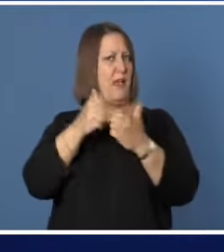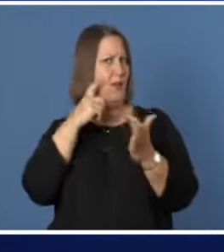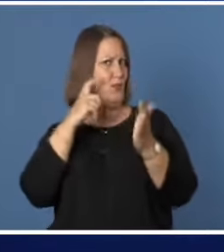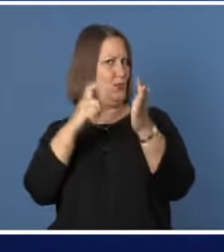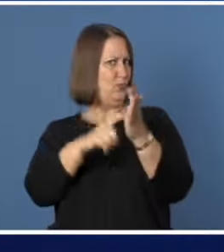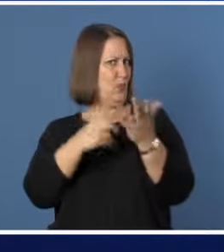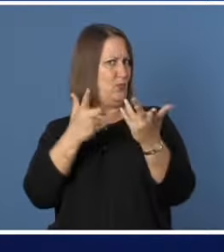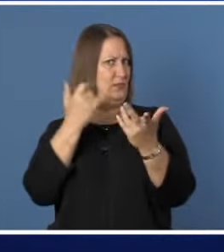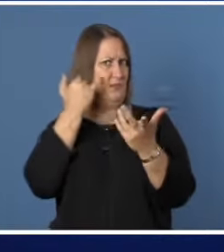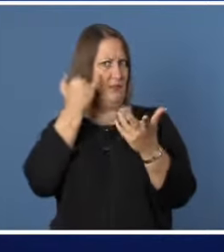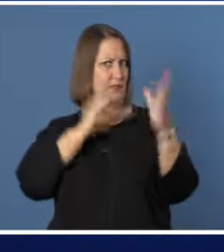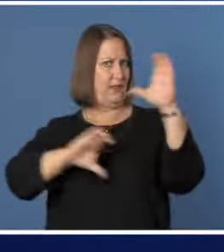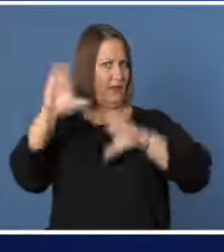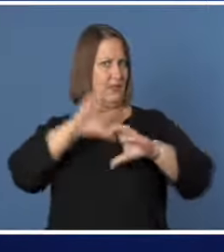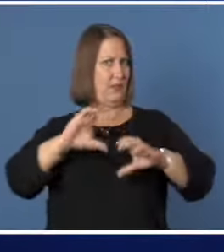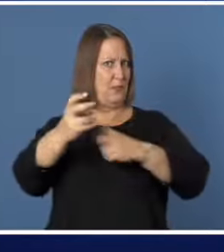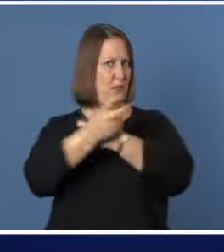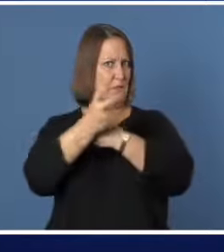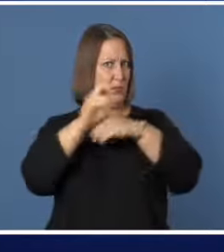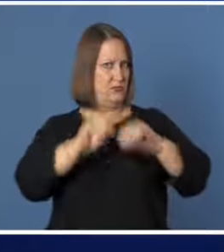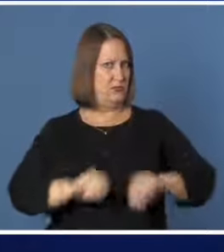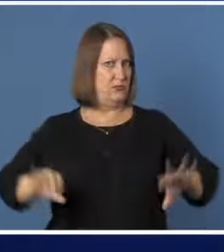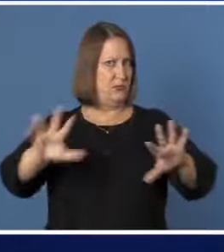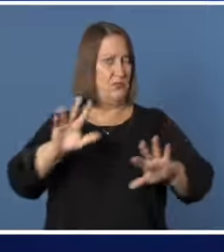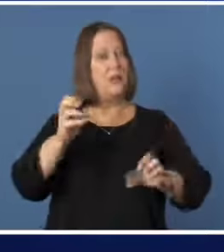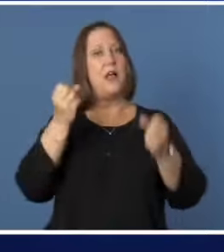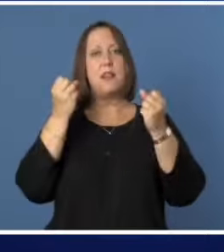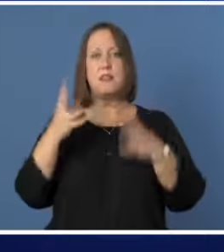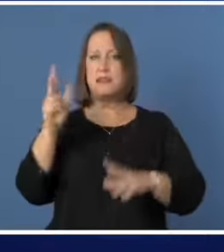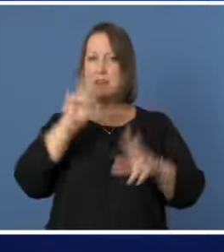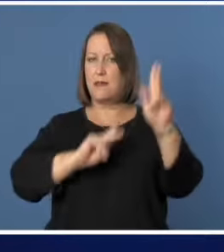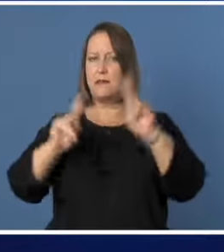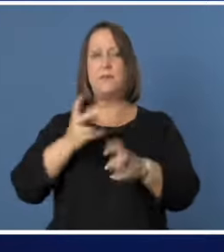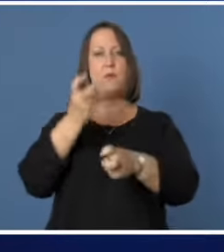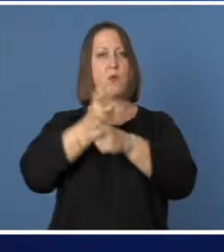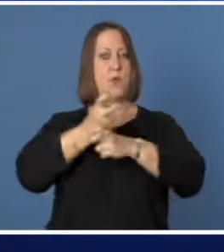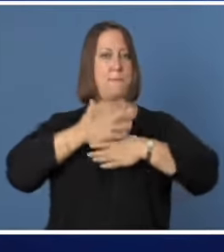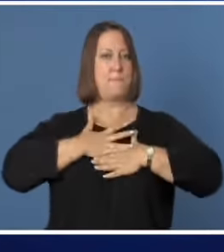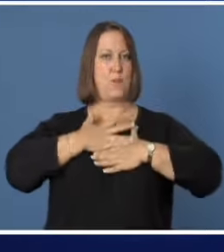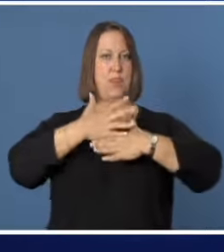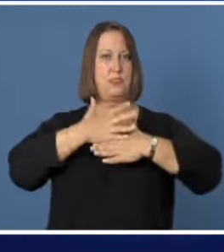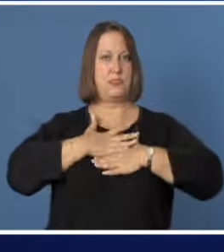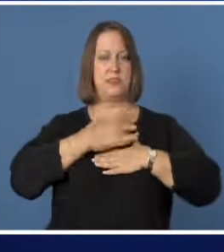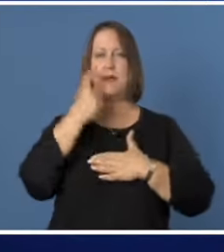Signs of a chemical release include people having difficulty breathing,